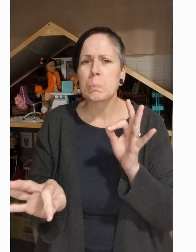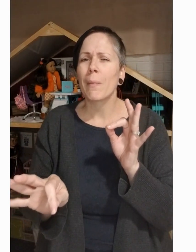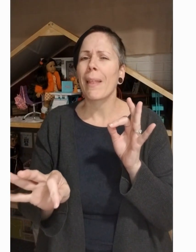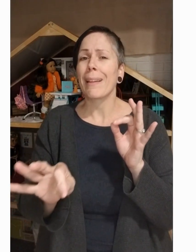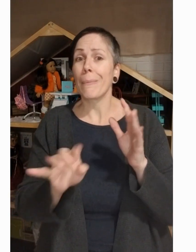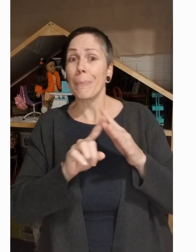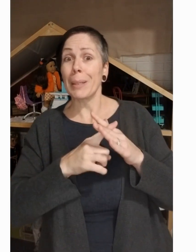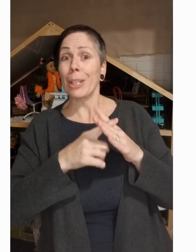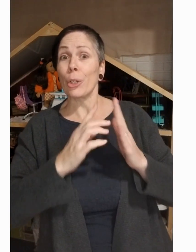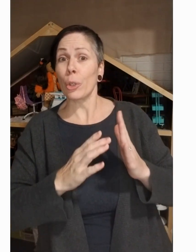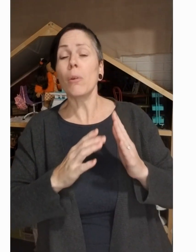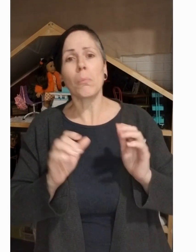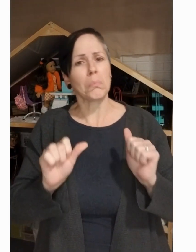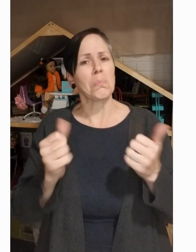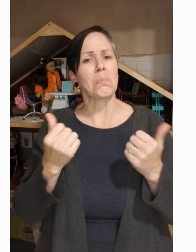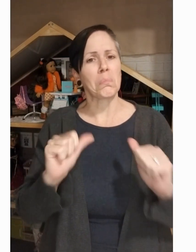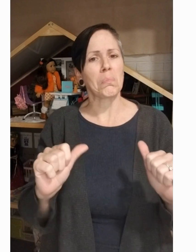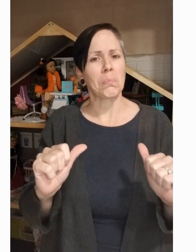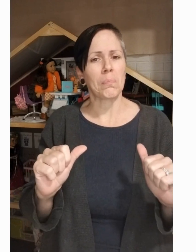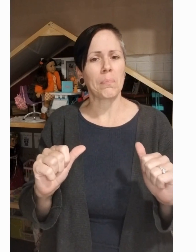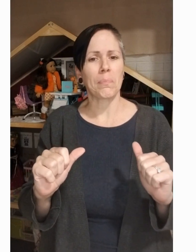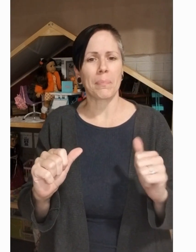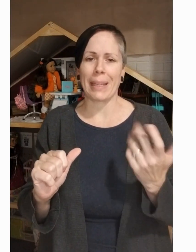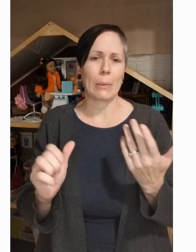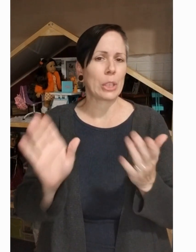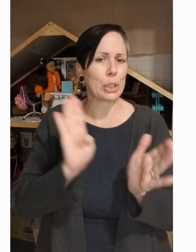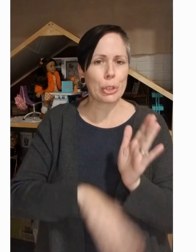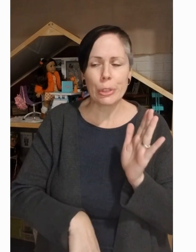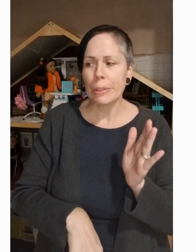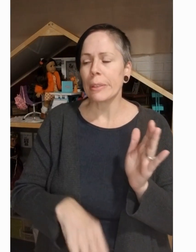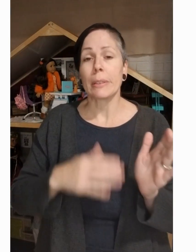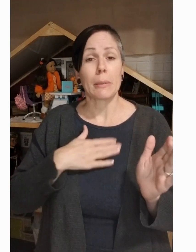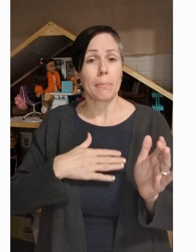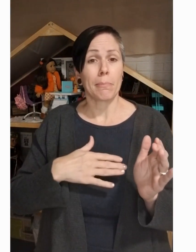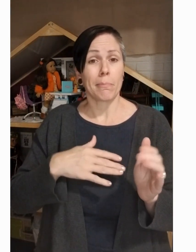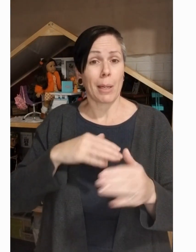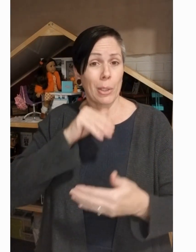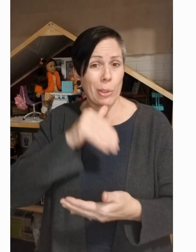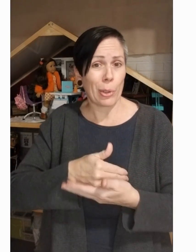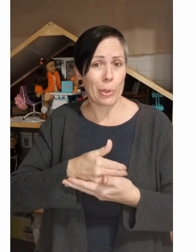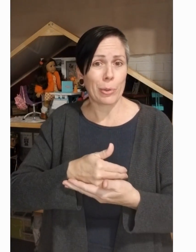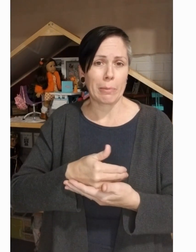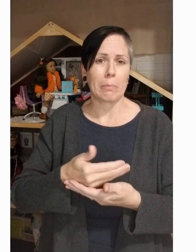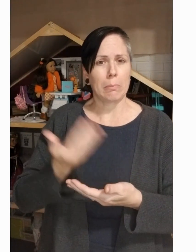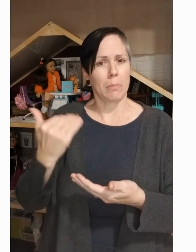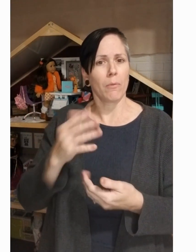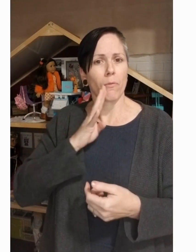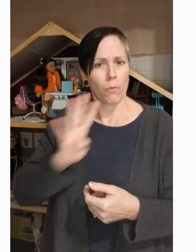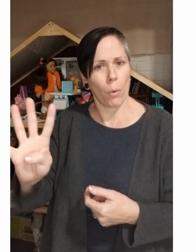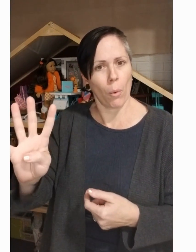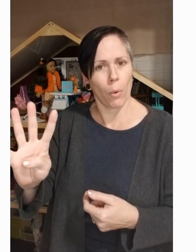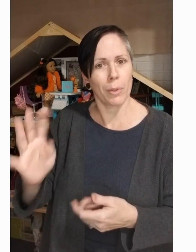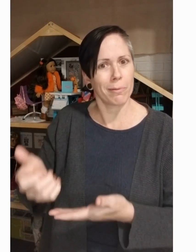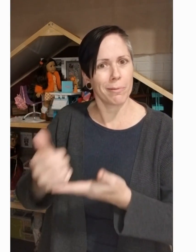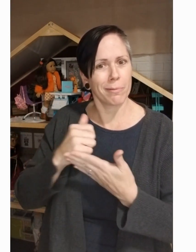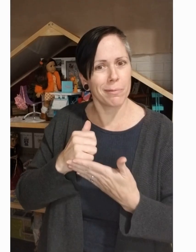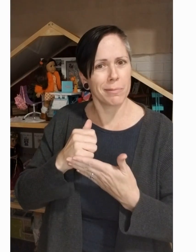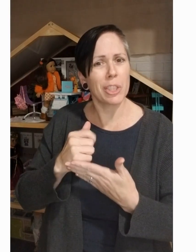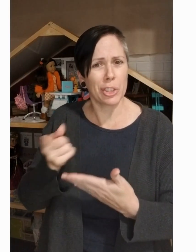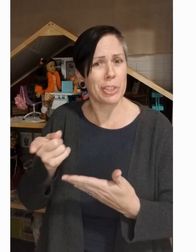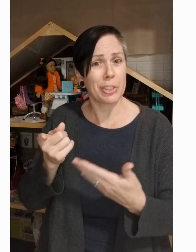cost. And even my 4-year-old, now 5-year-old, was able to help. So she has a couple of them that she